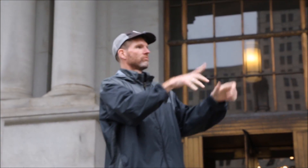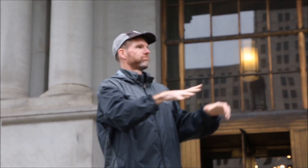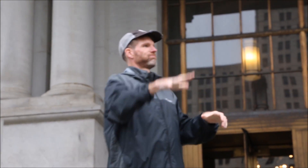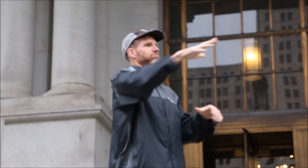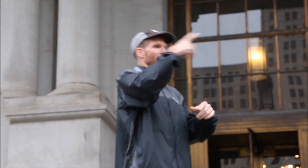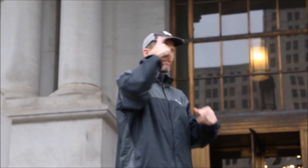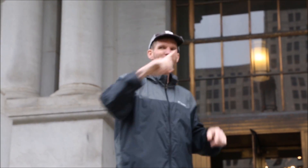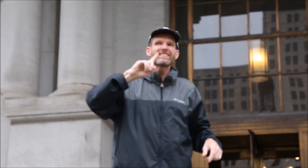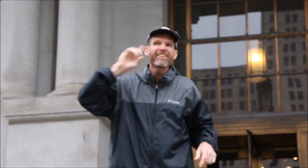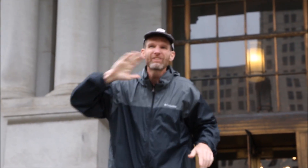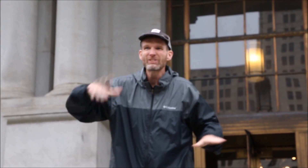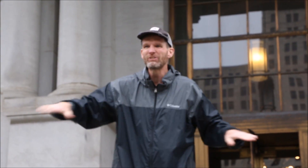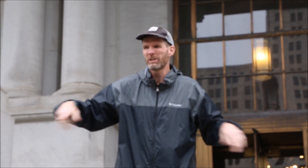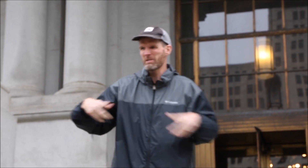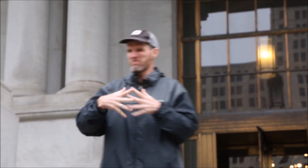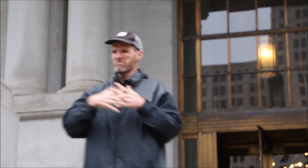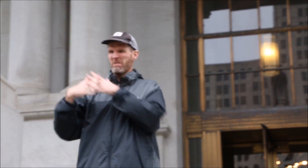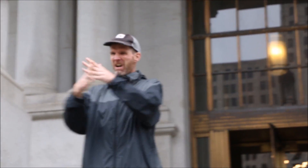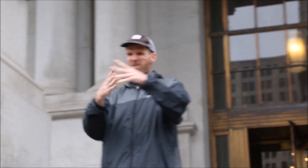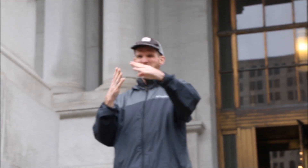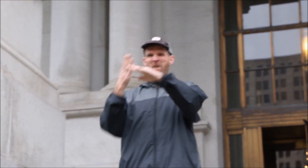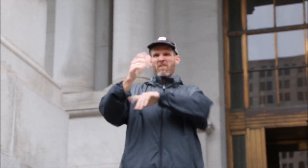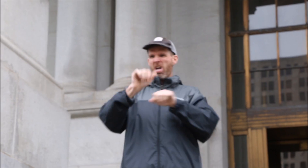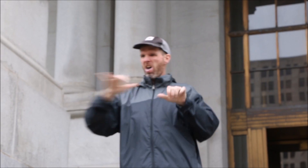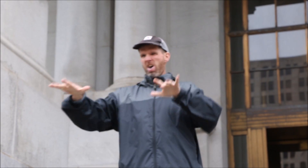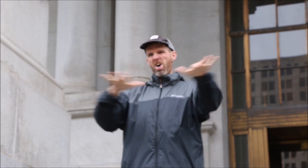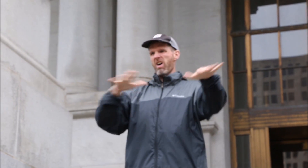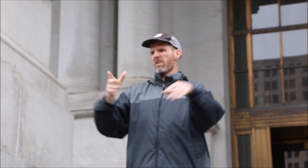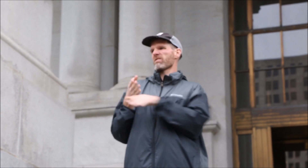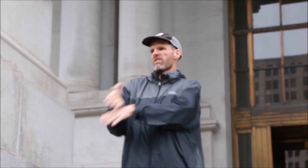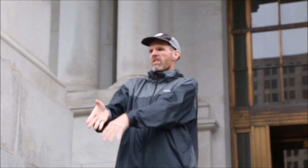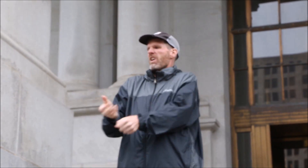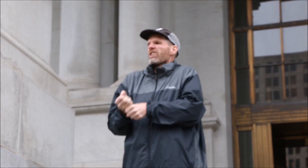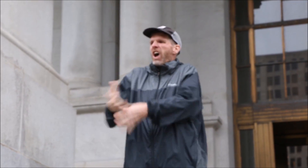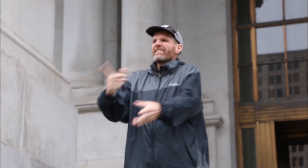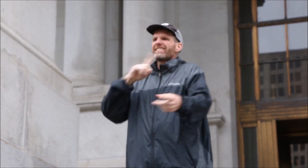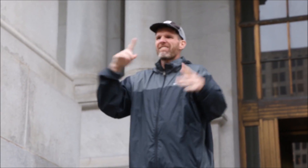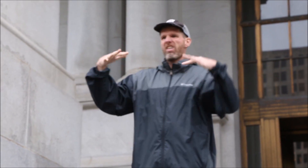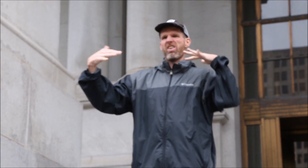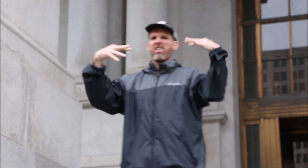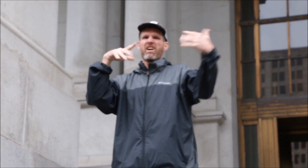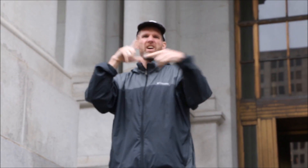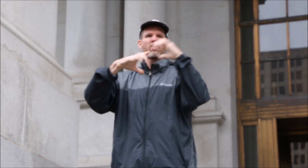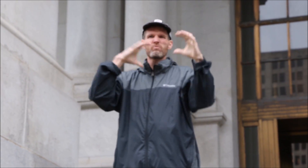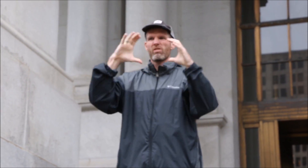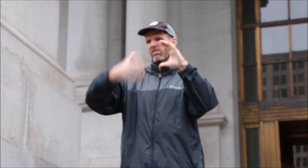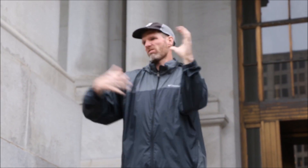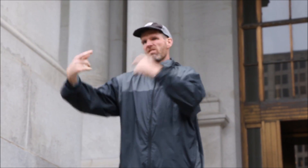Buffalo, Rochester, Rome, several in New York City, at 3 or 4 down there. So we need to keep these schools open and